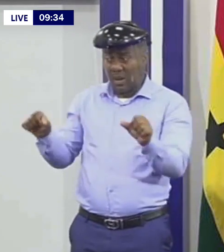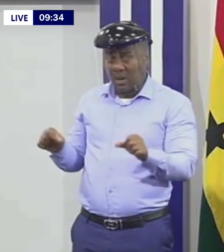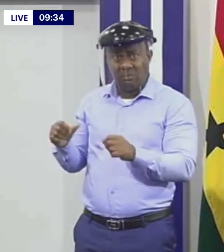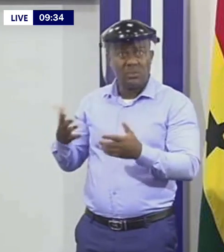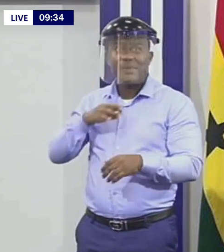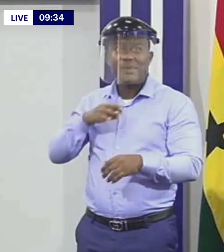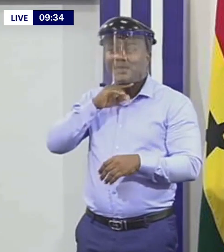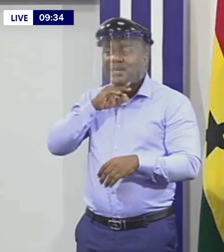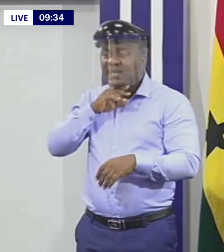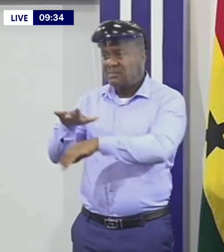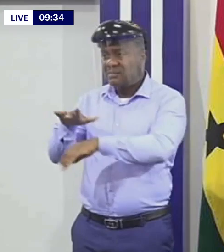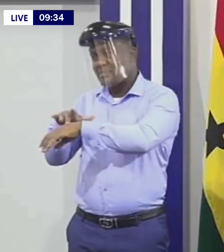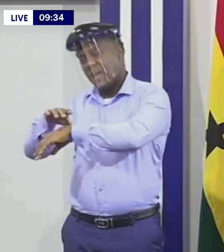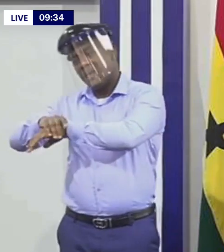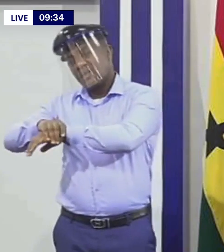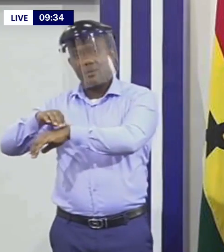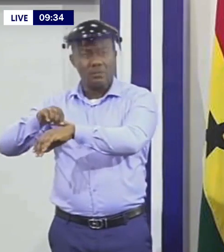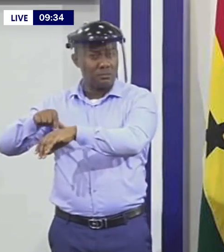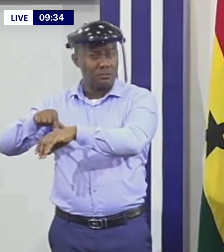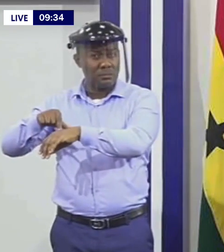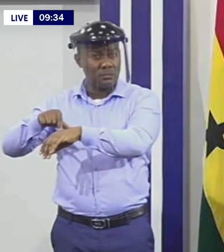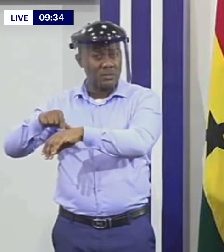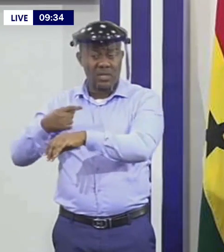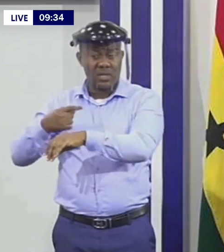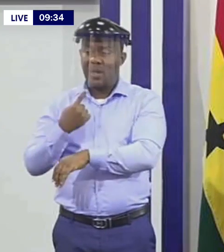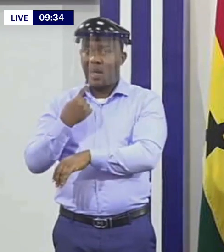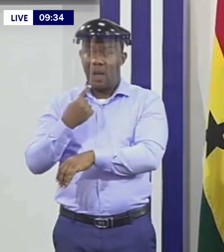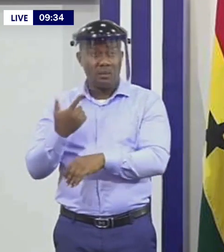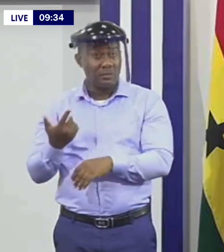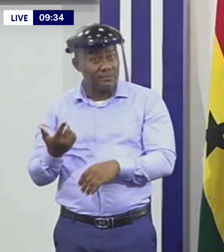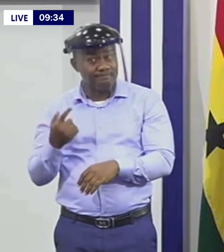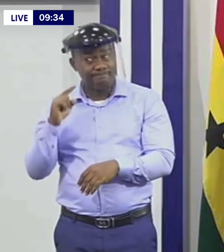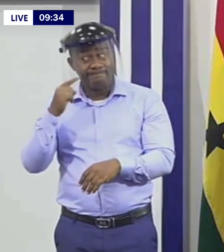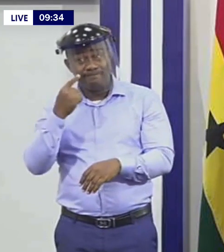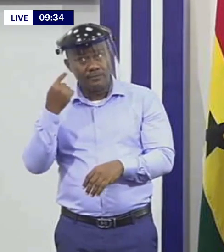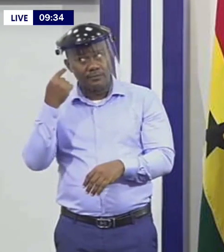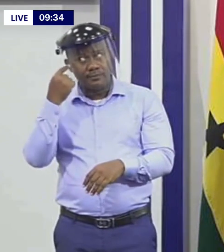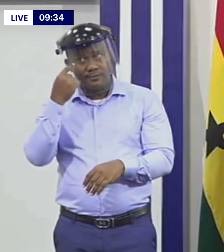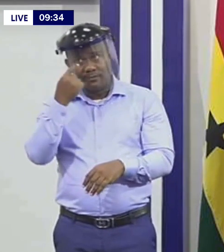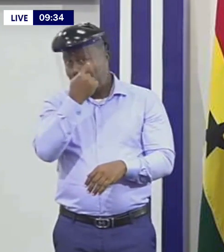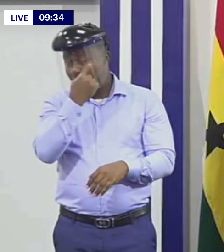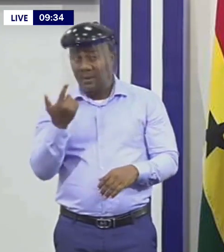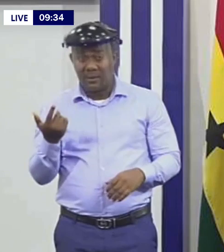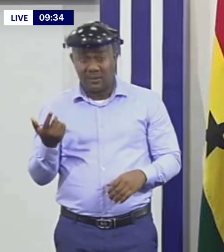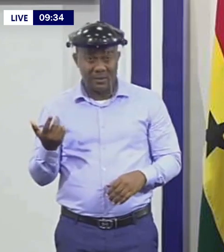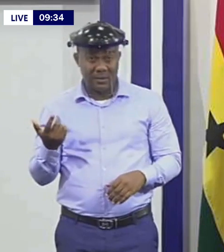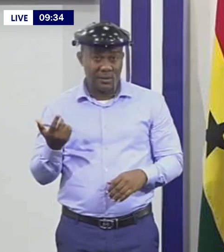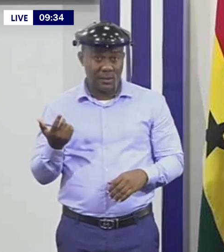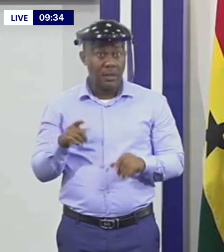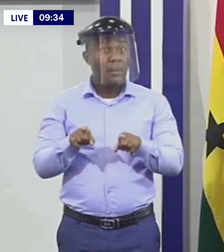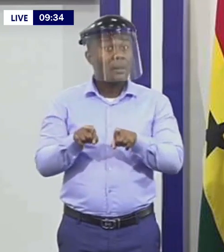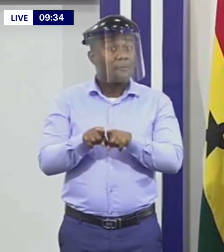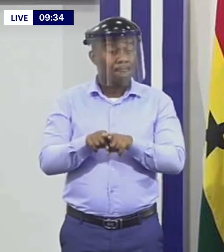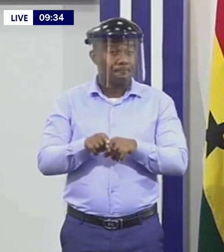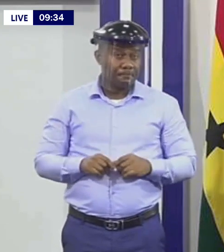unclean hand into the mouth. And then clearly, frequent cleansing of